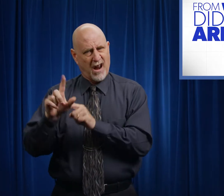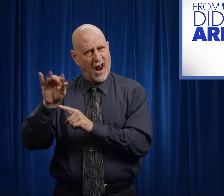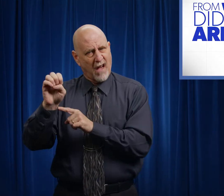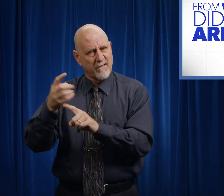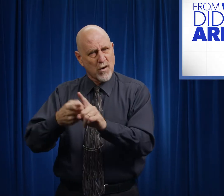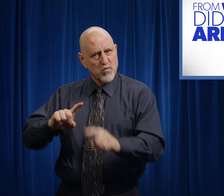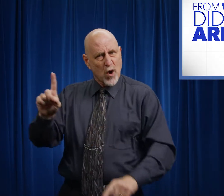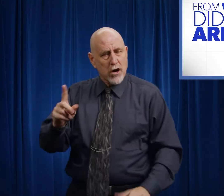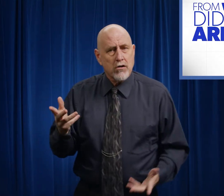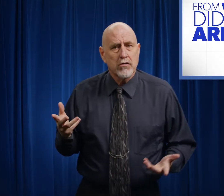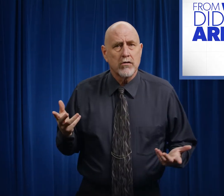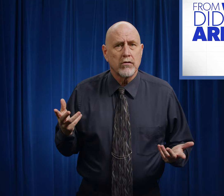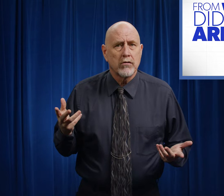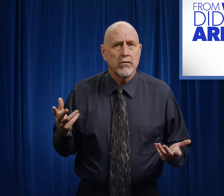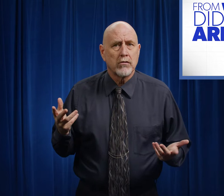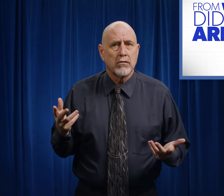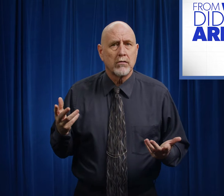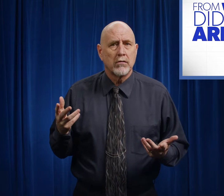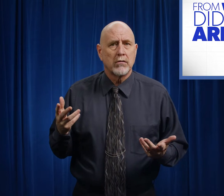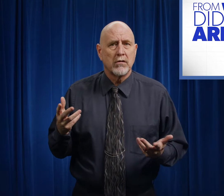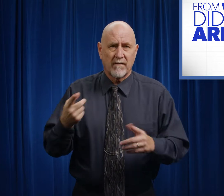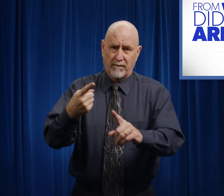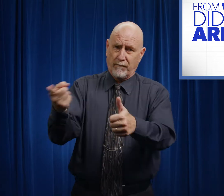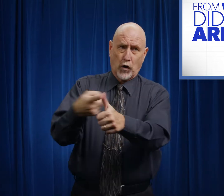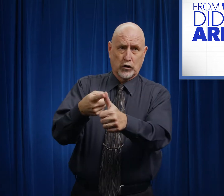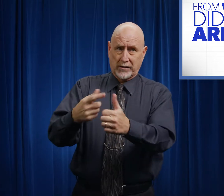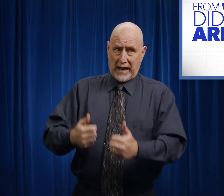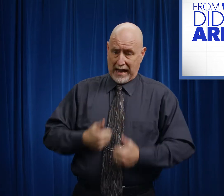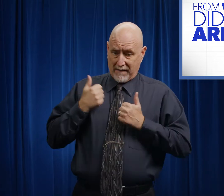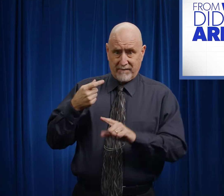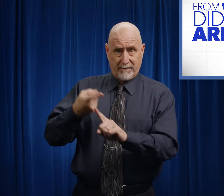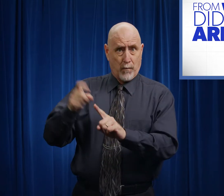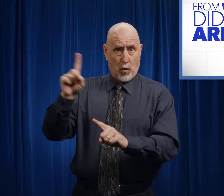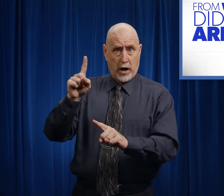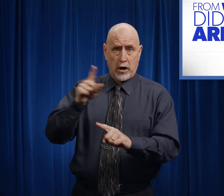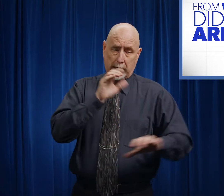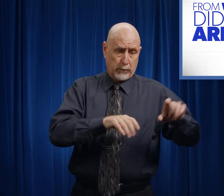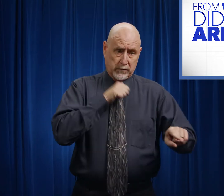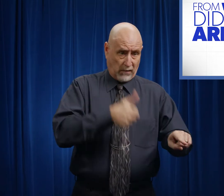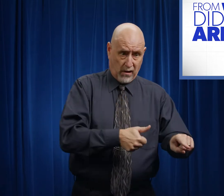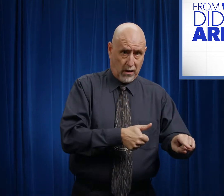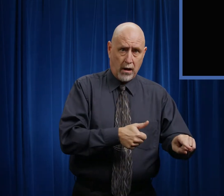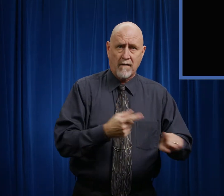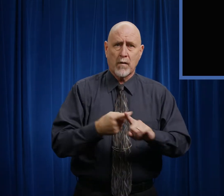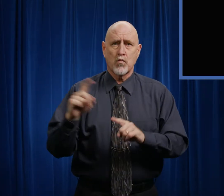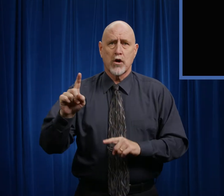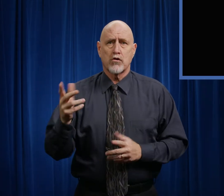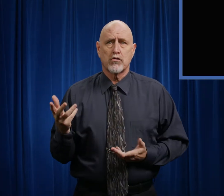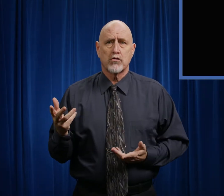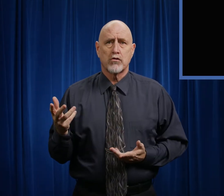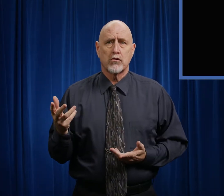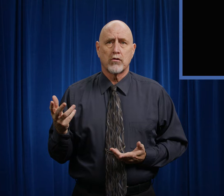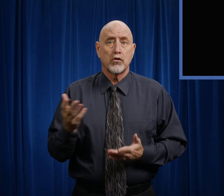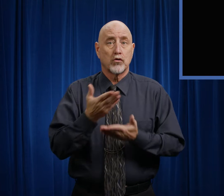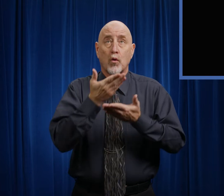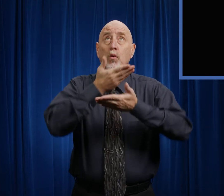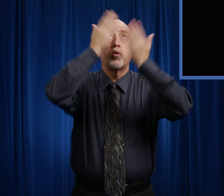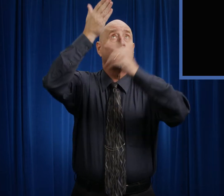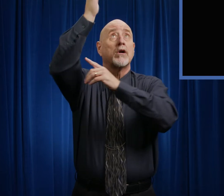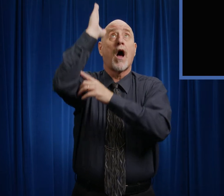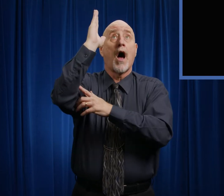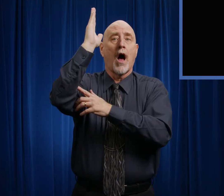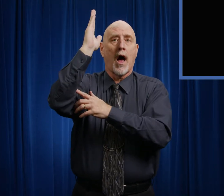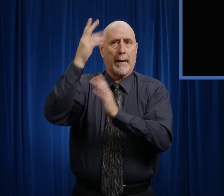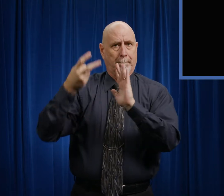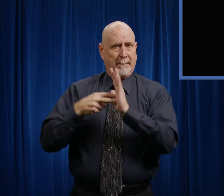life arise? Where did life originate if it doesn't arise from non-living chemicals? You see, the idea that there's no God